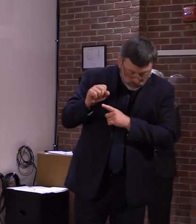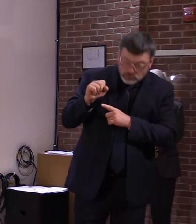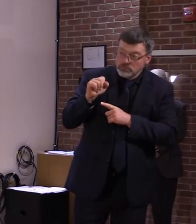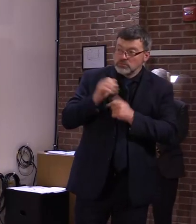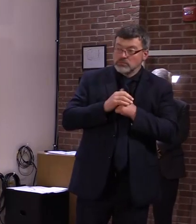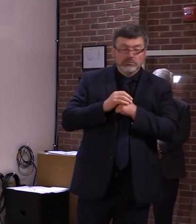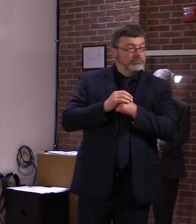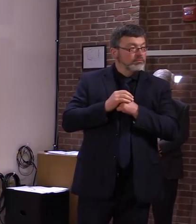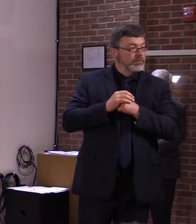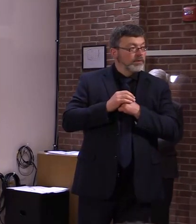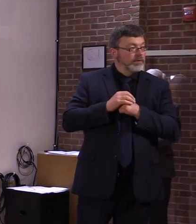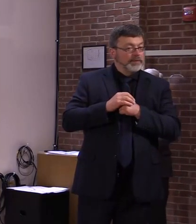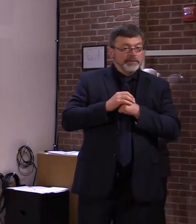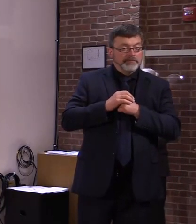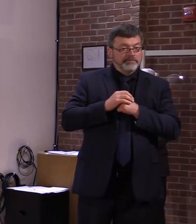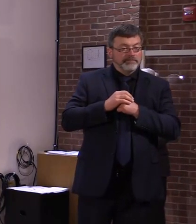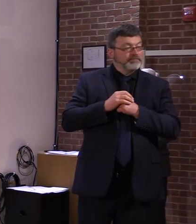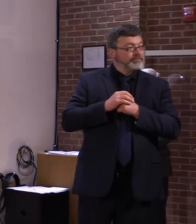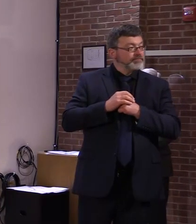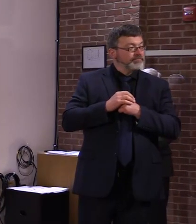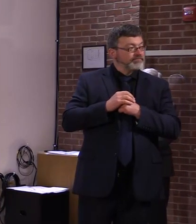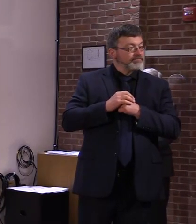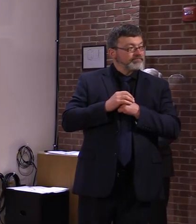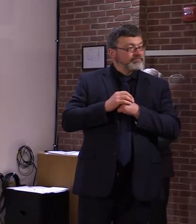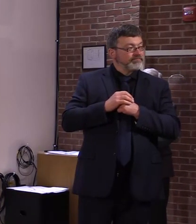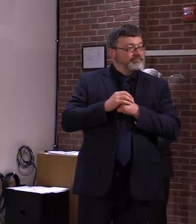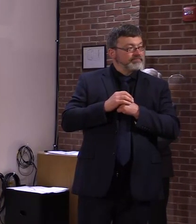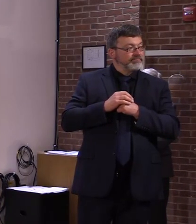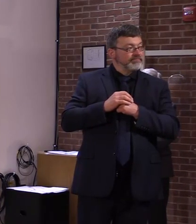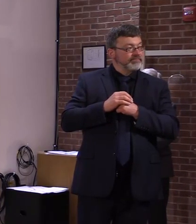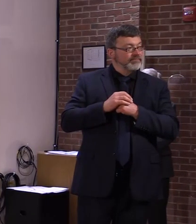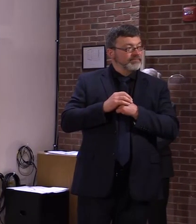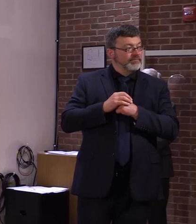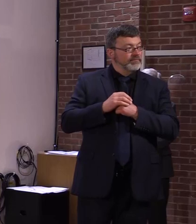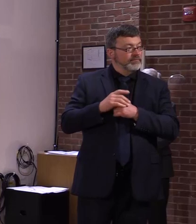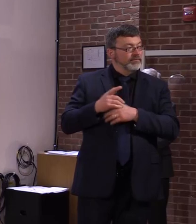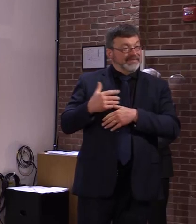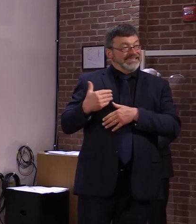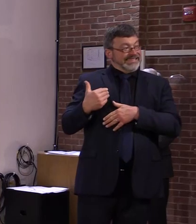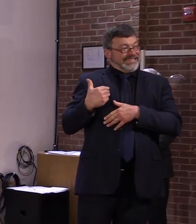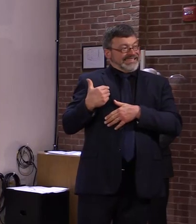Yes, Governor, on Tuesday, Secretary Smith said that the state had been requesting